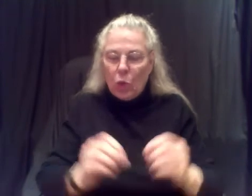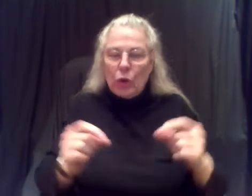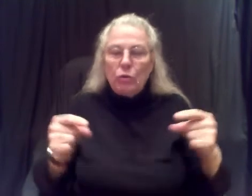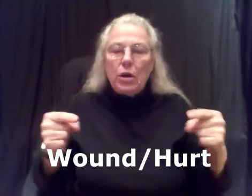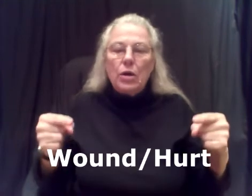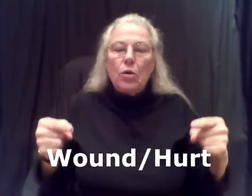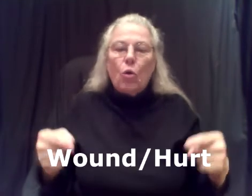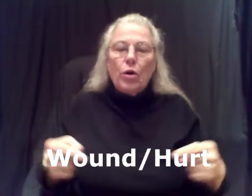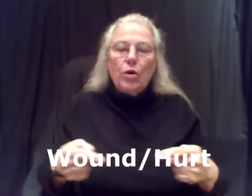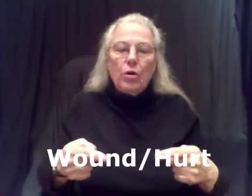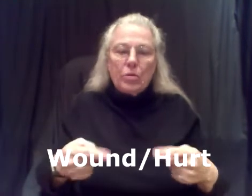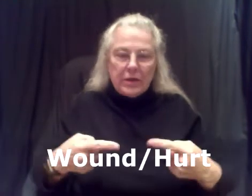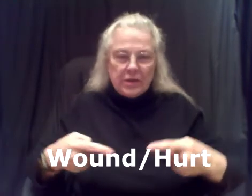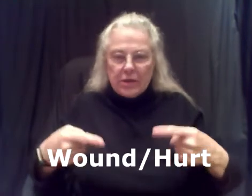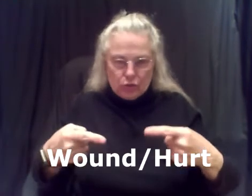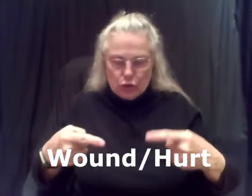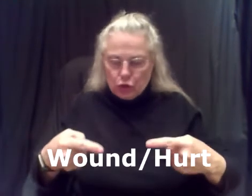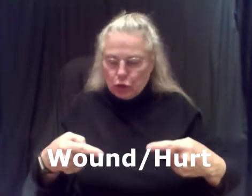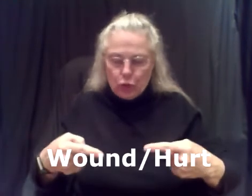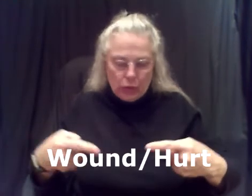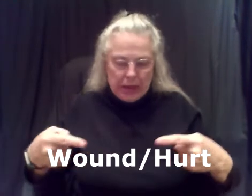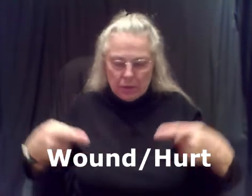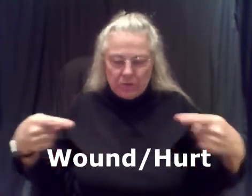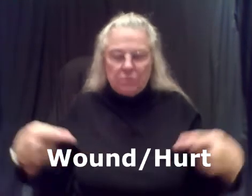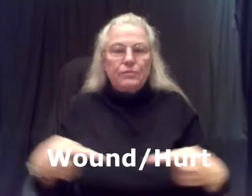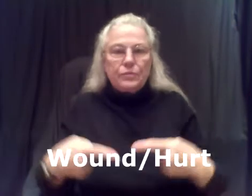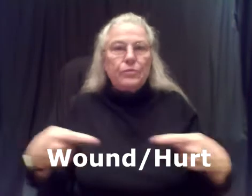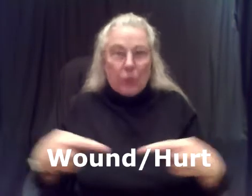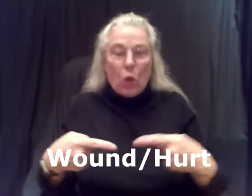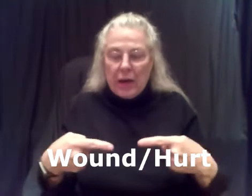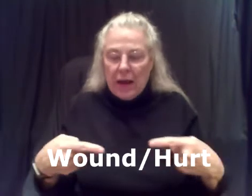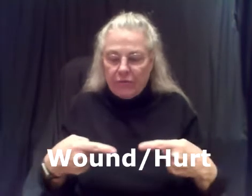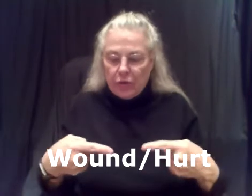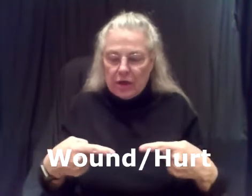Wound or hurt, that's like two needles going after each other.